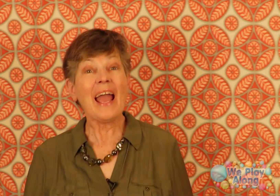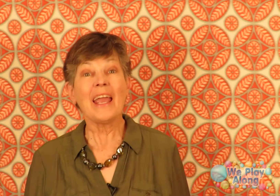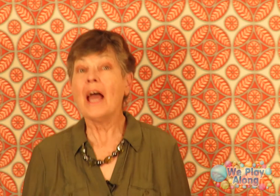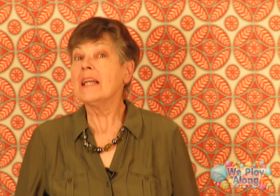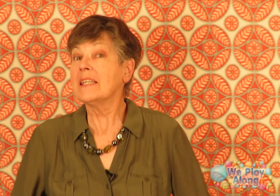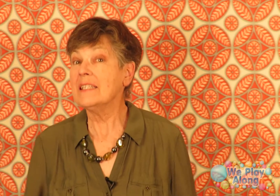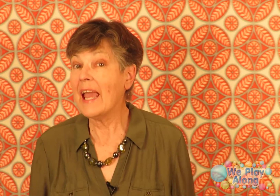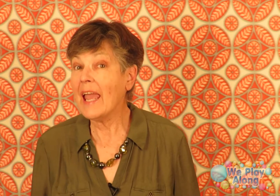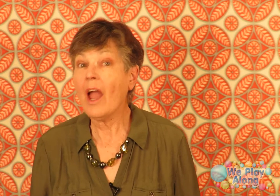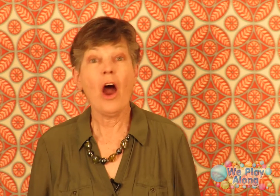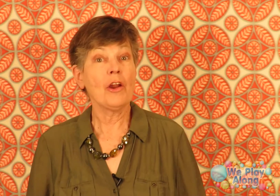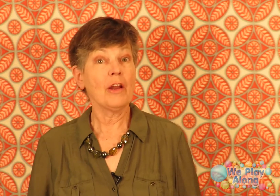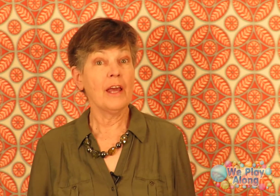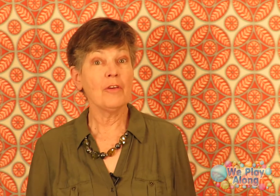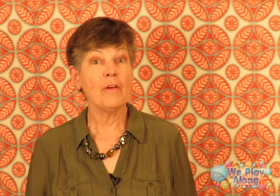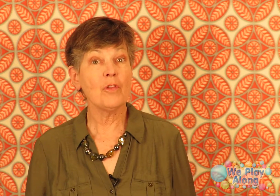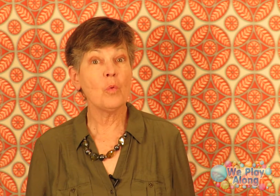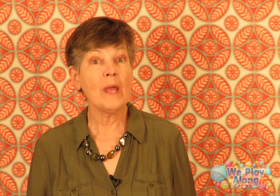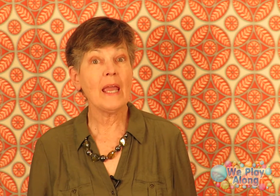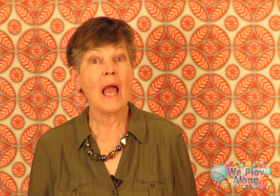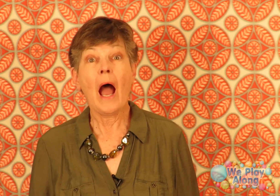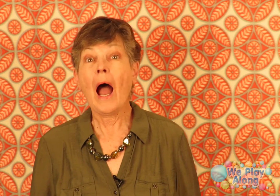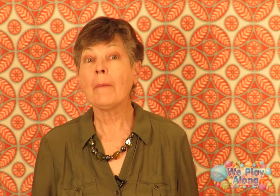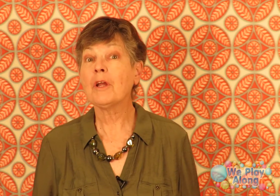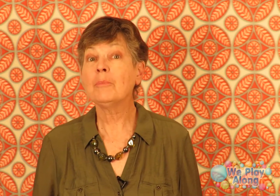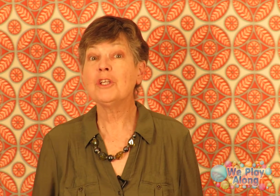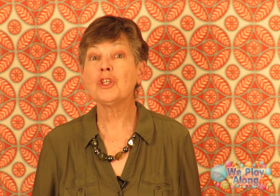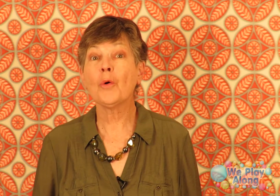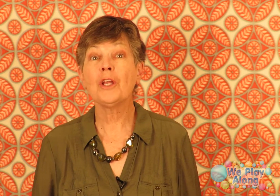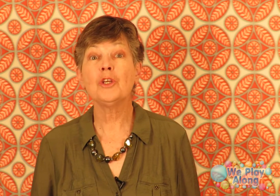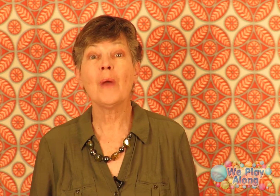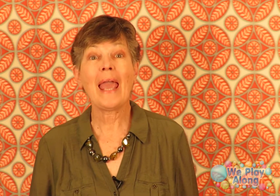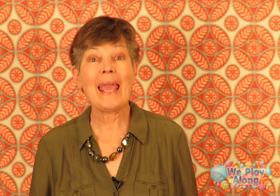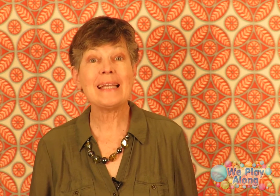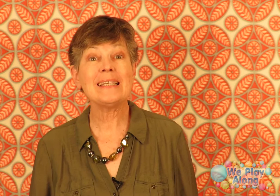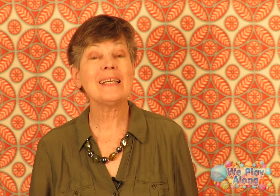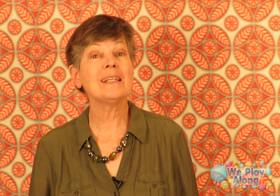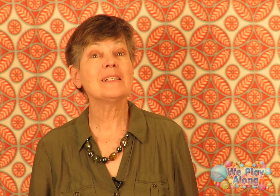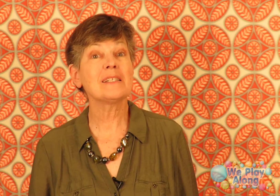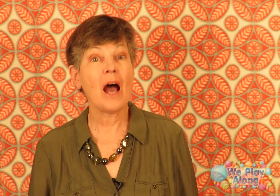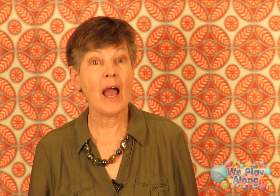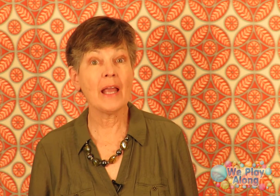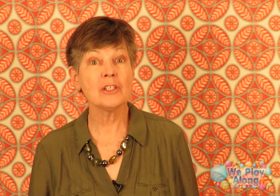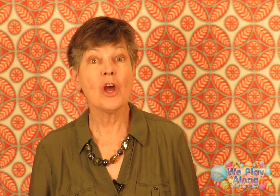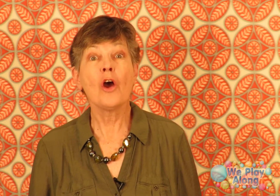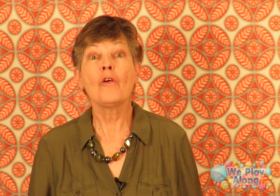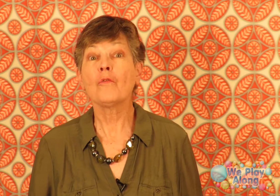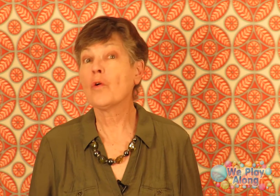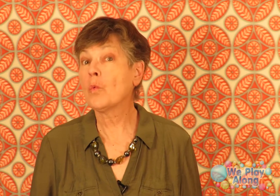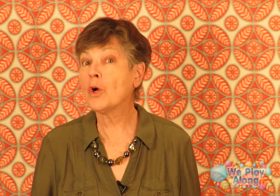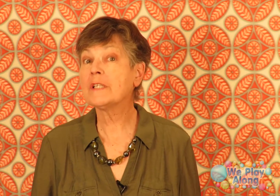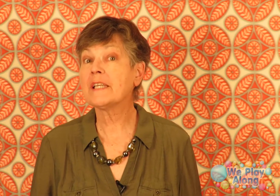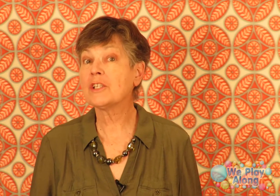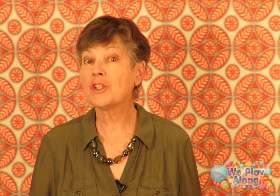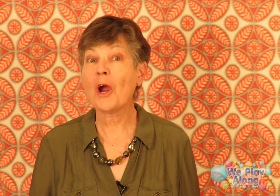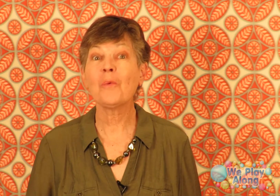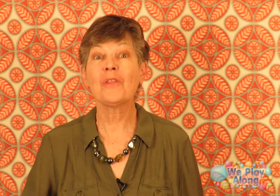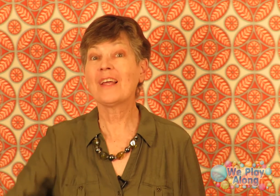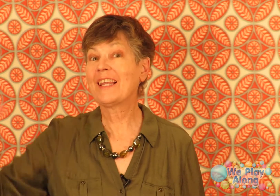Hi, today on our letter of the week, I'm going to be showing you 18 signs for words that start with the